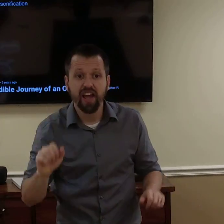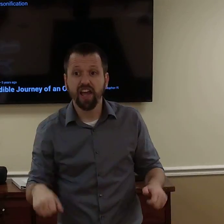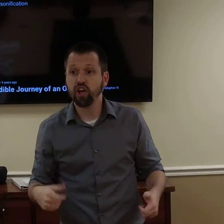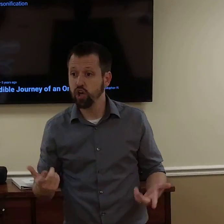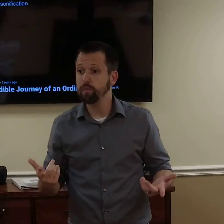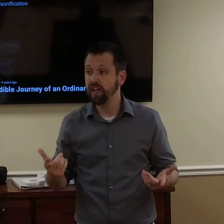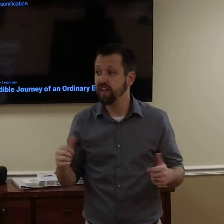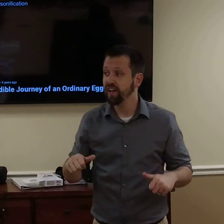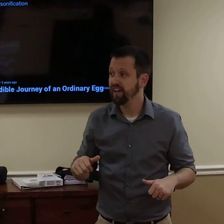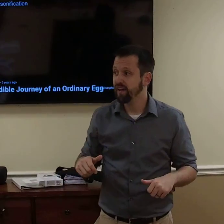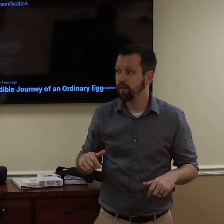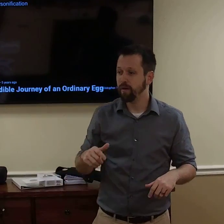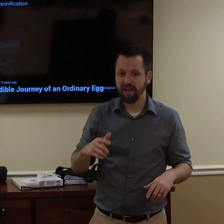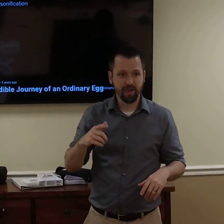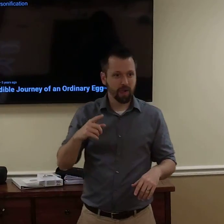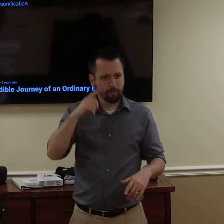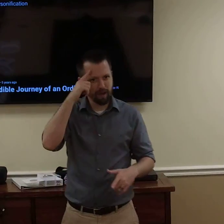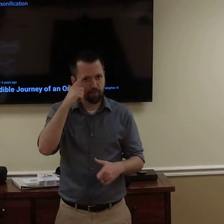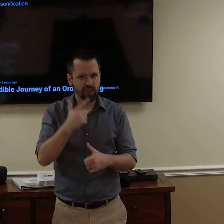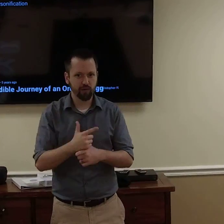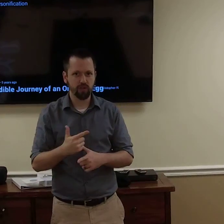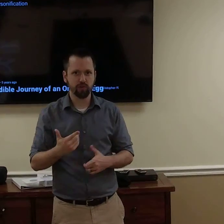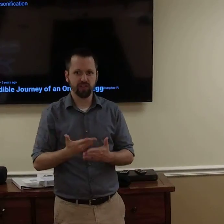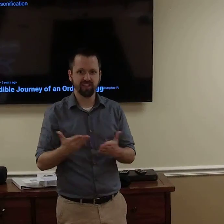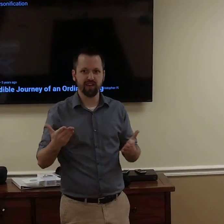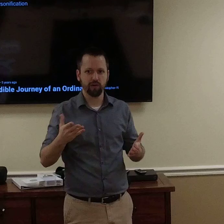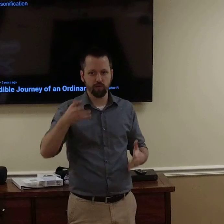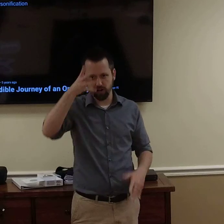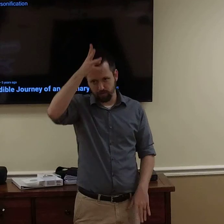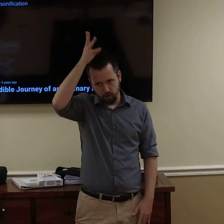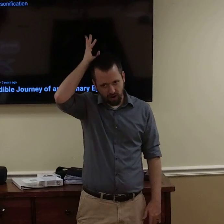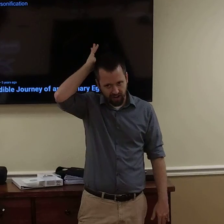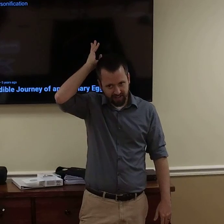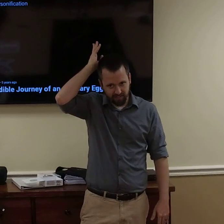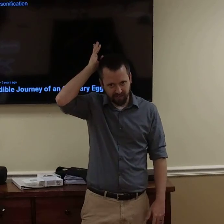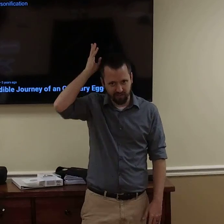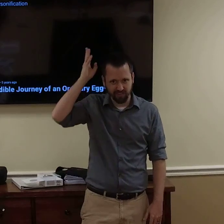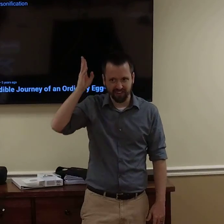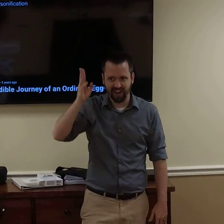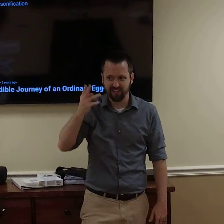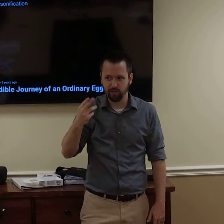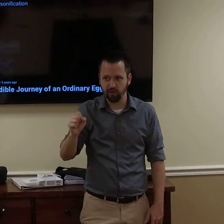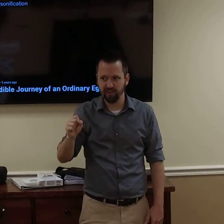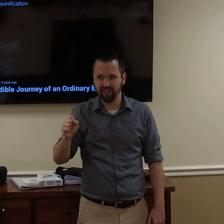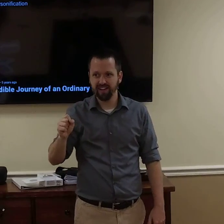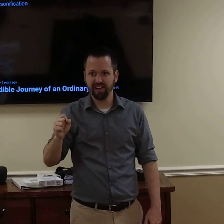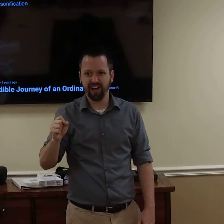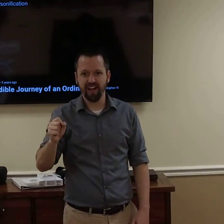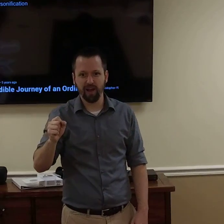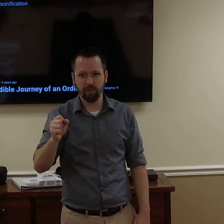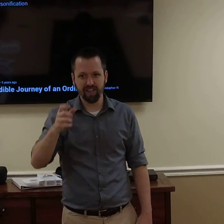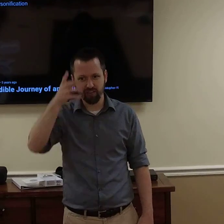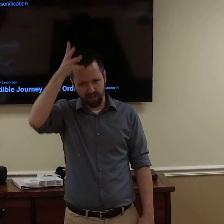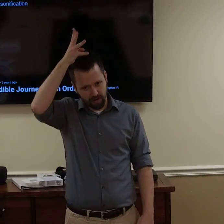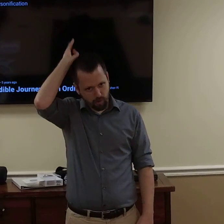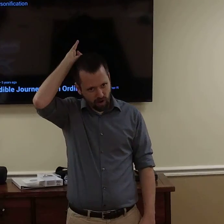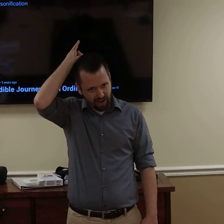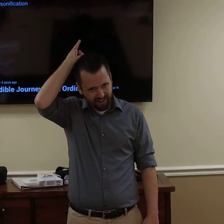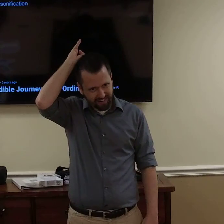It could be, So shark my brother went through this thing where he wanted a mohawk when he was in high school. And so he had a mohawk.